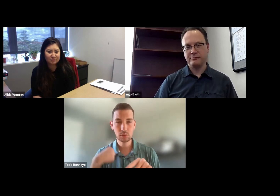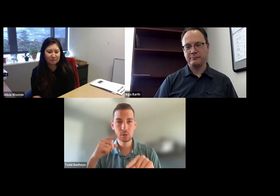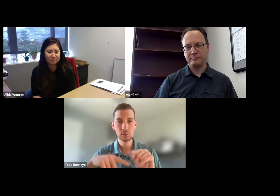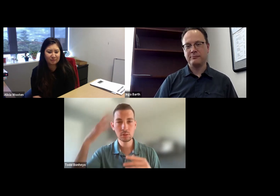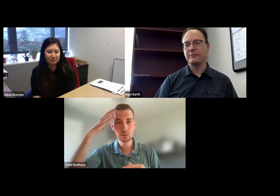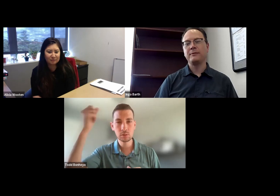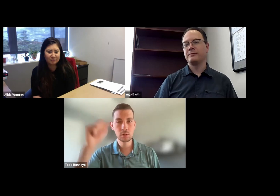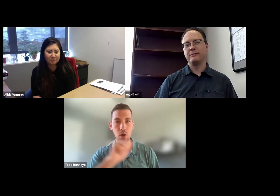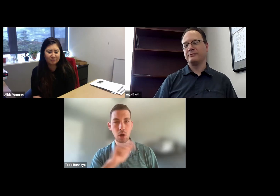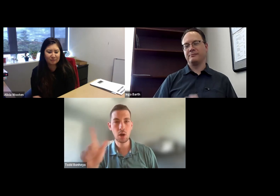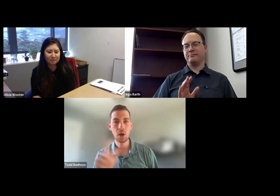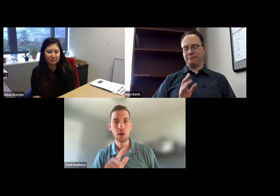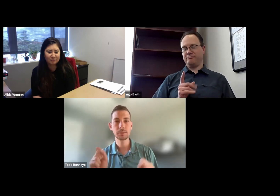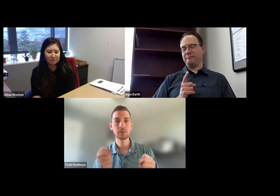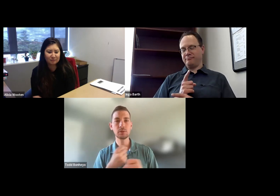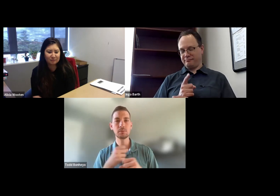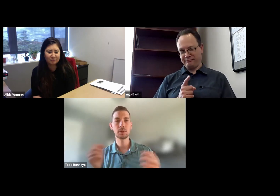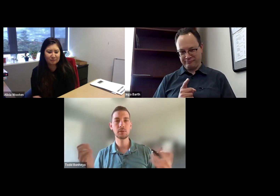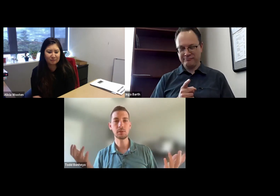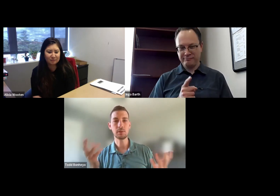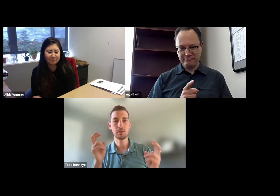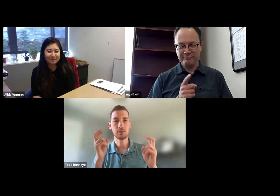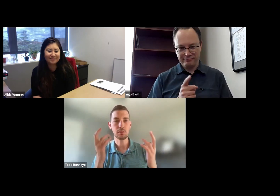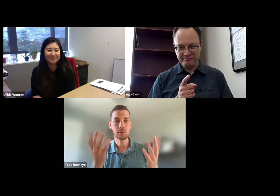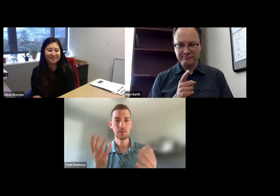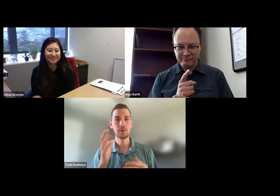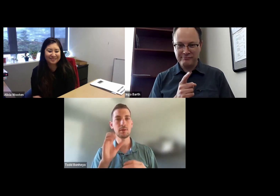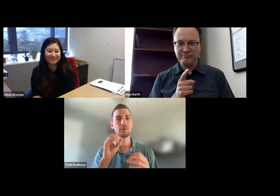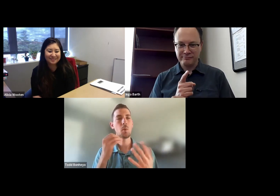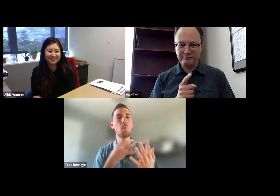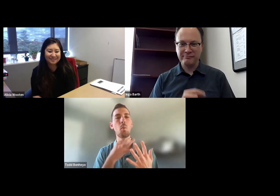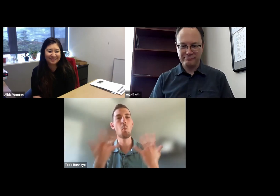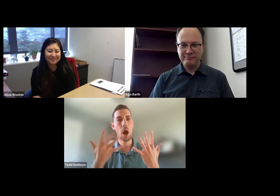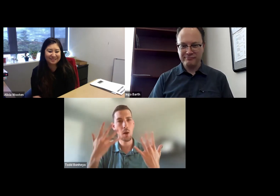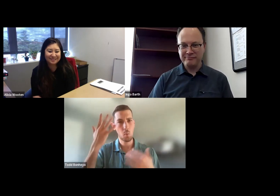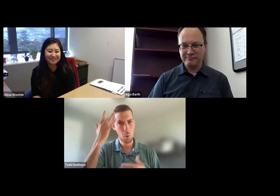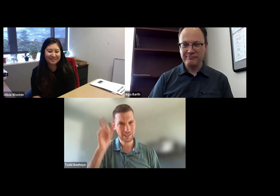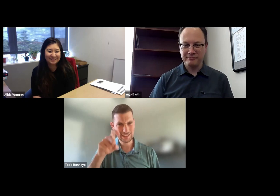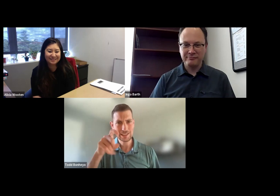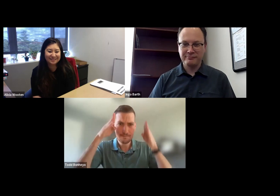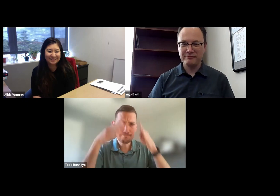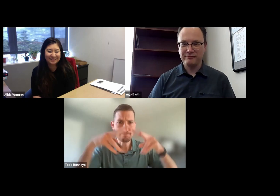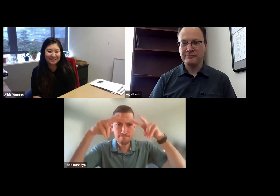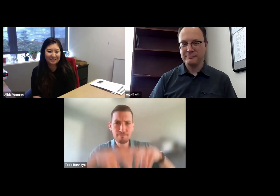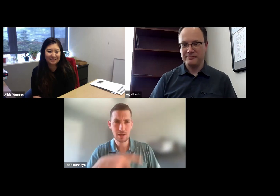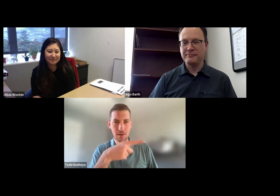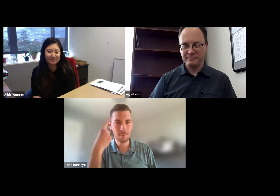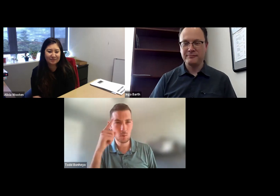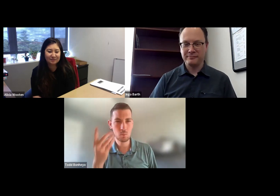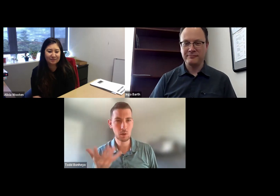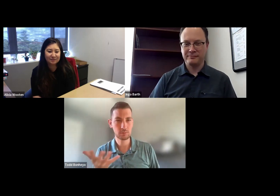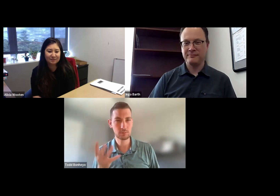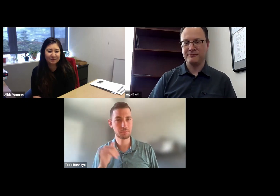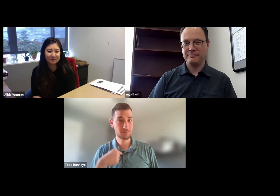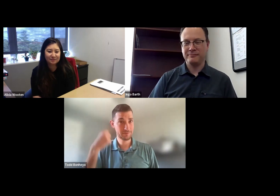pretty easy to come up with a concept that makes sense in all languages. So I'm trying to think